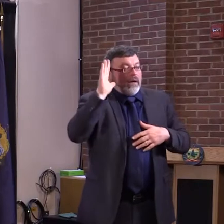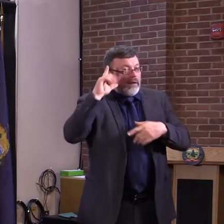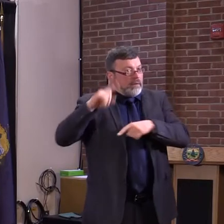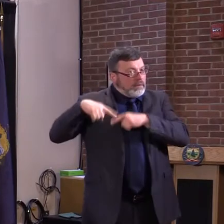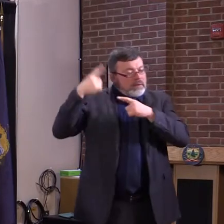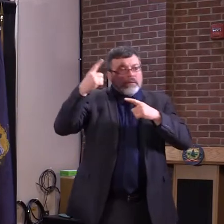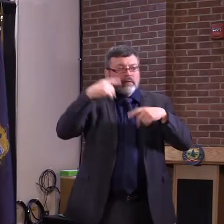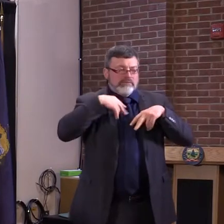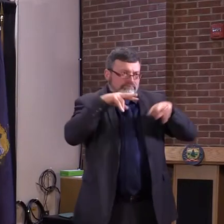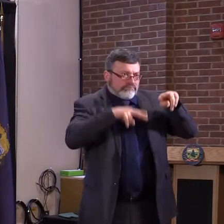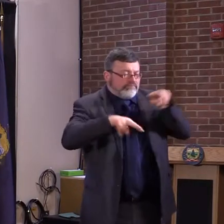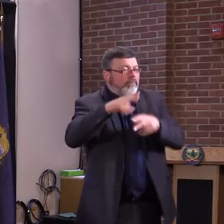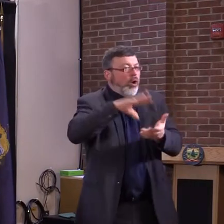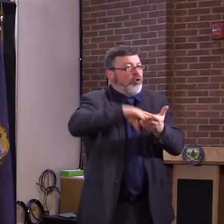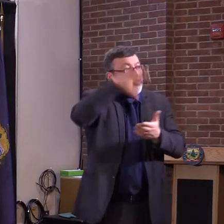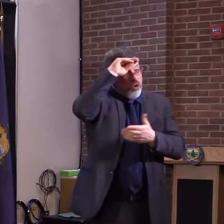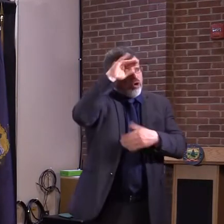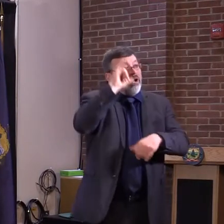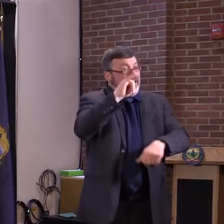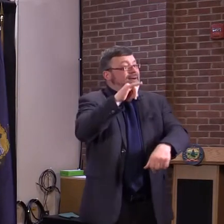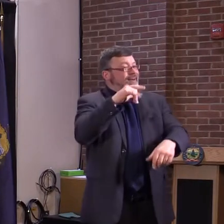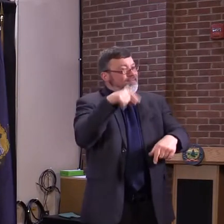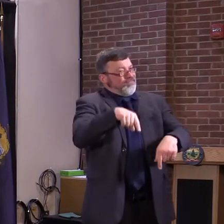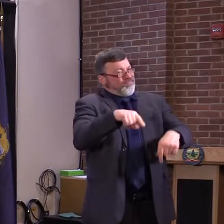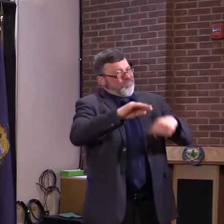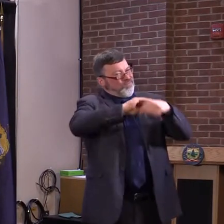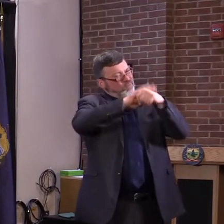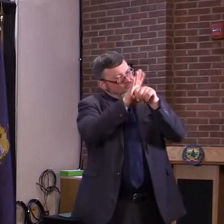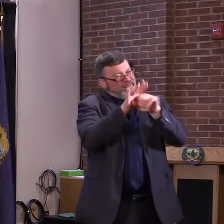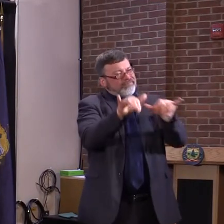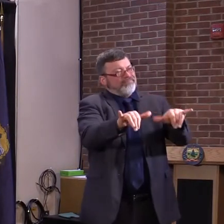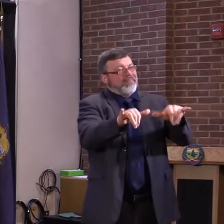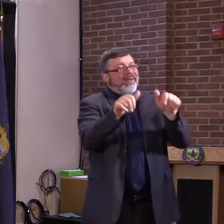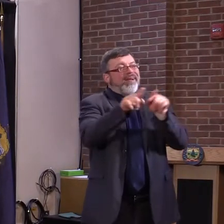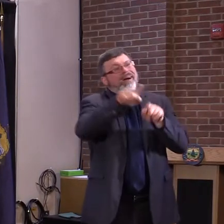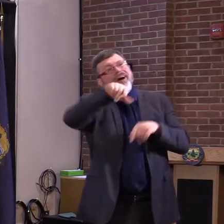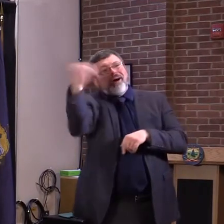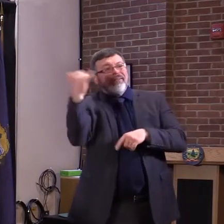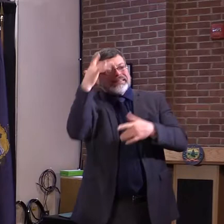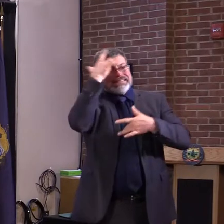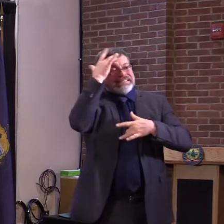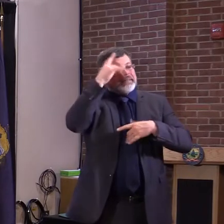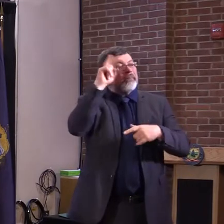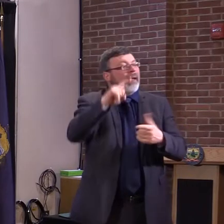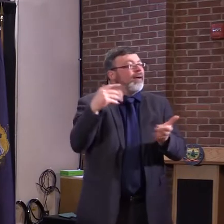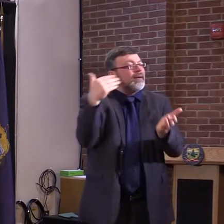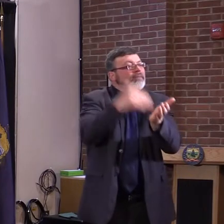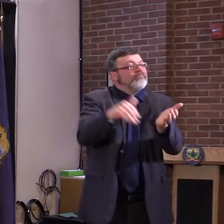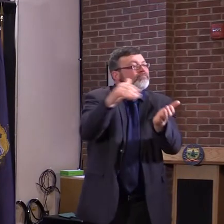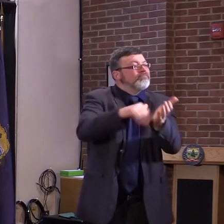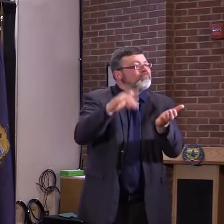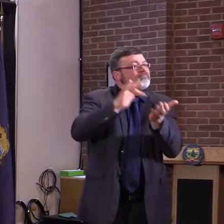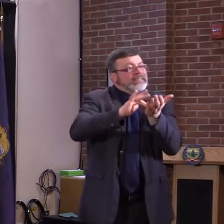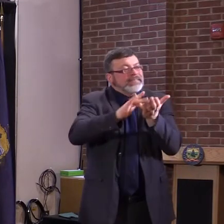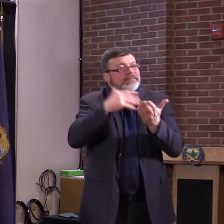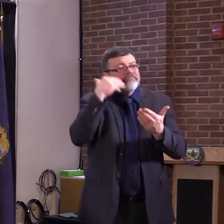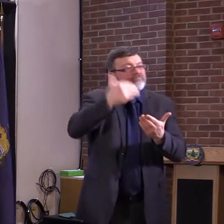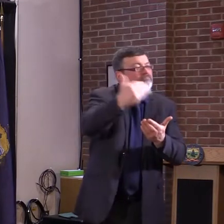suggests COVID-19 is like many other diseases and requires multiple doses for the highest level of